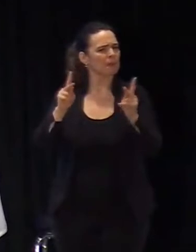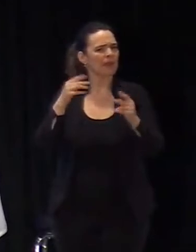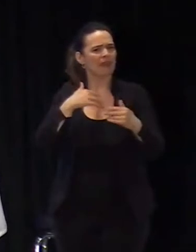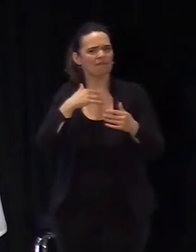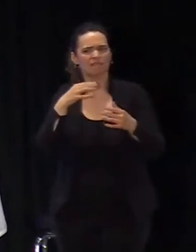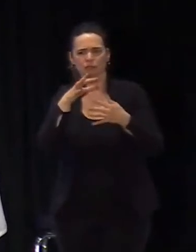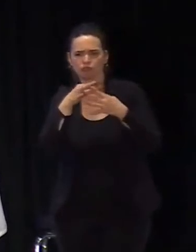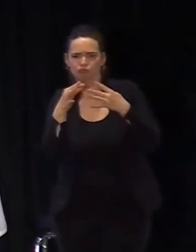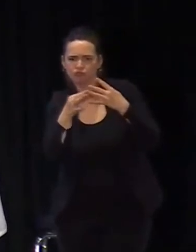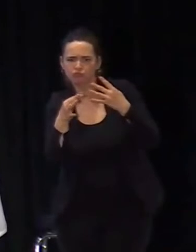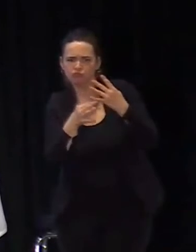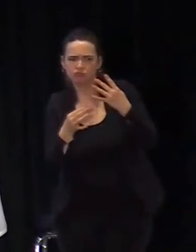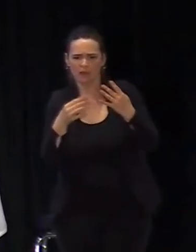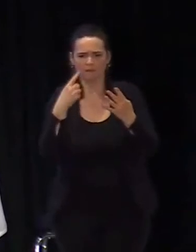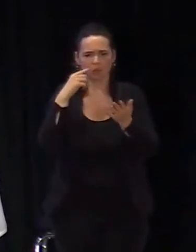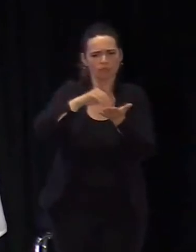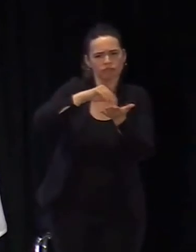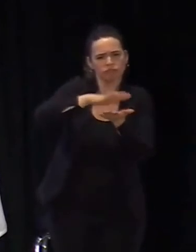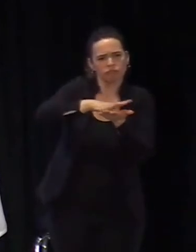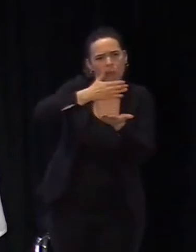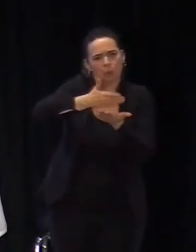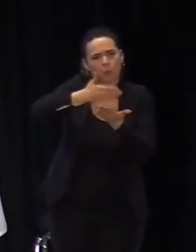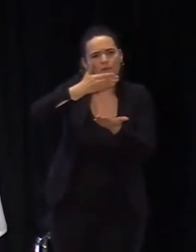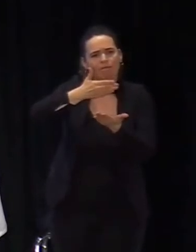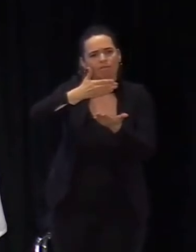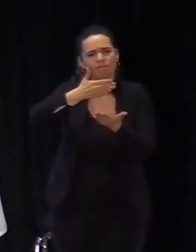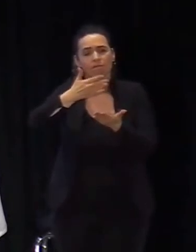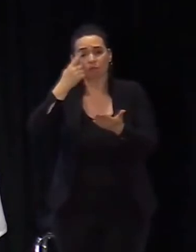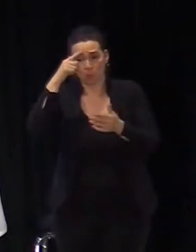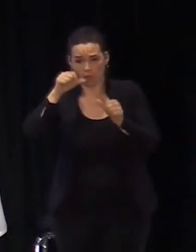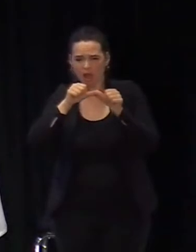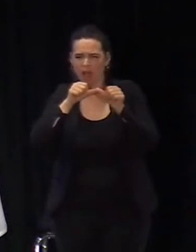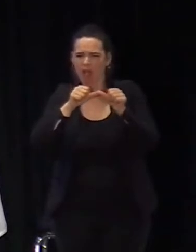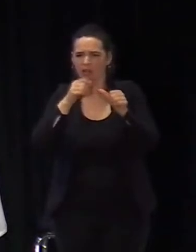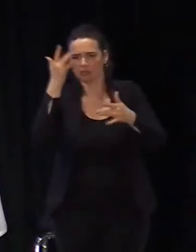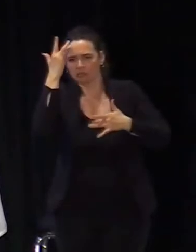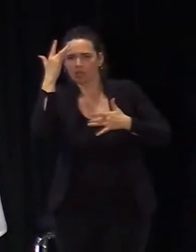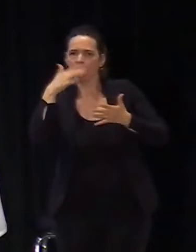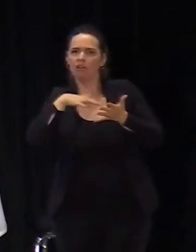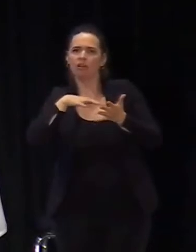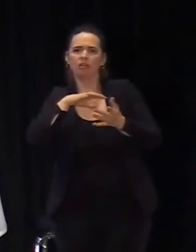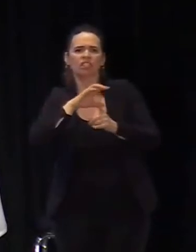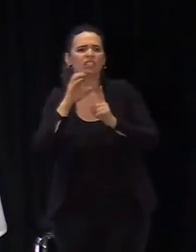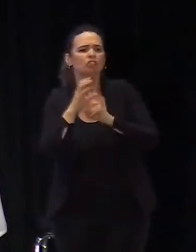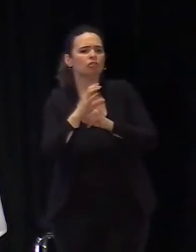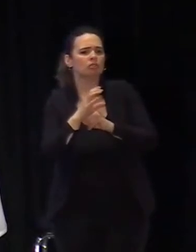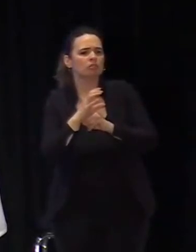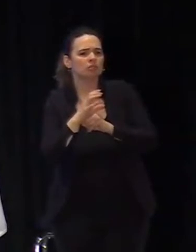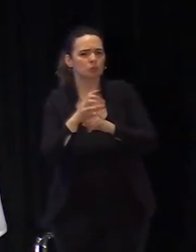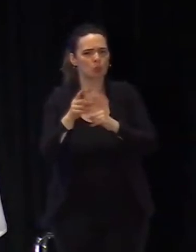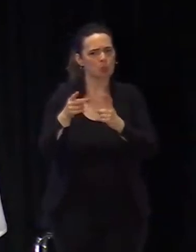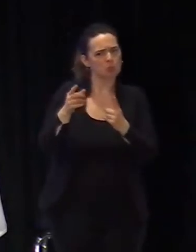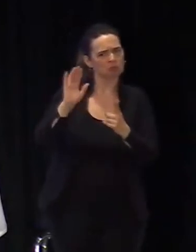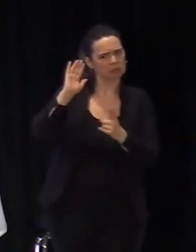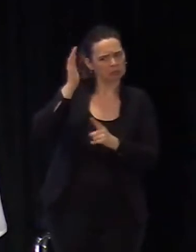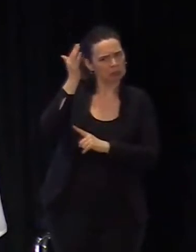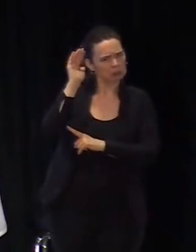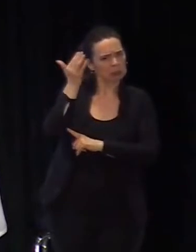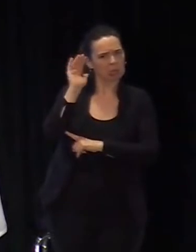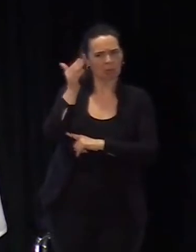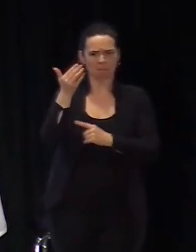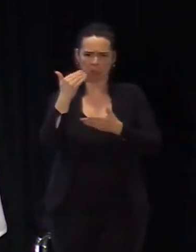that you said. Will you guys like release a full list so that people know like specifically mm-hmm. what they'll be allowed to show to verify their